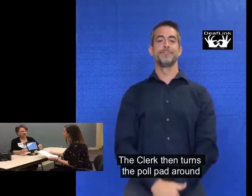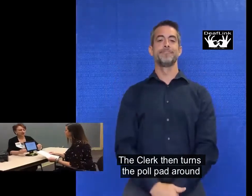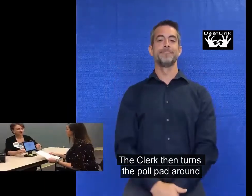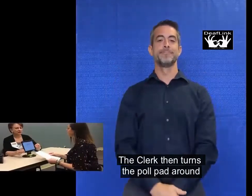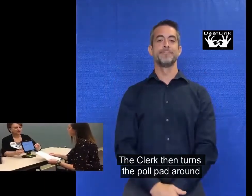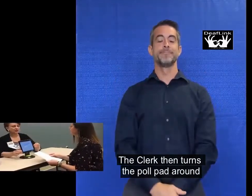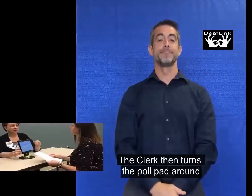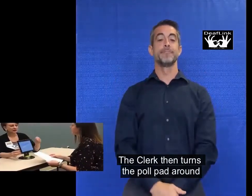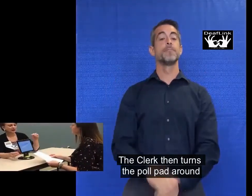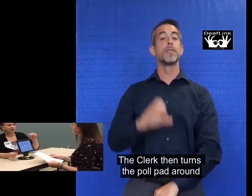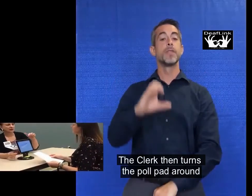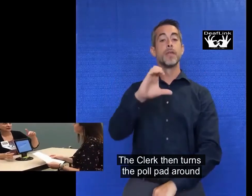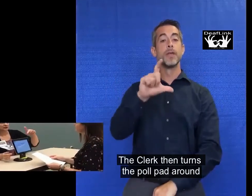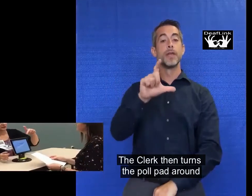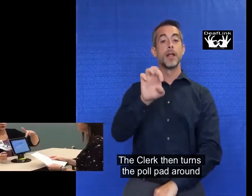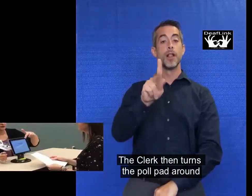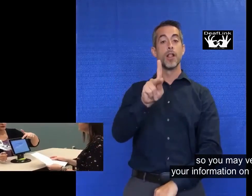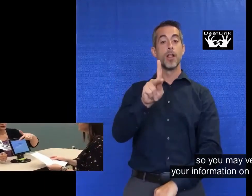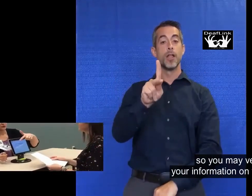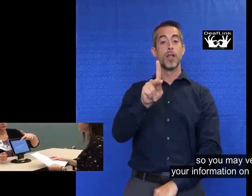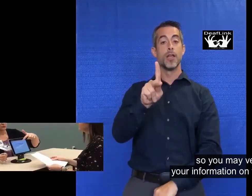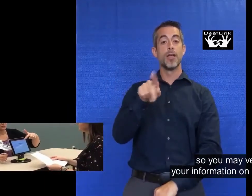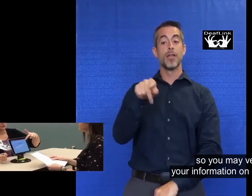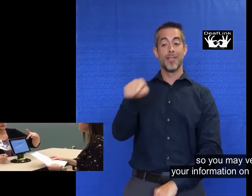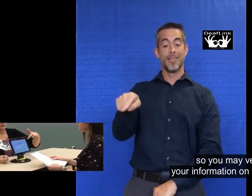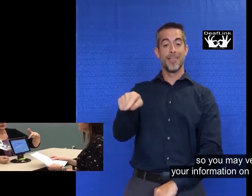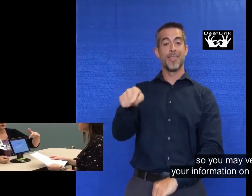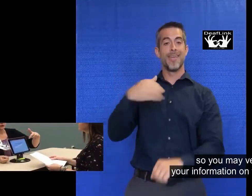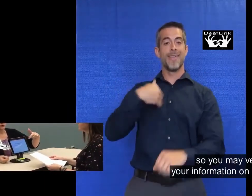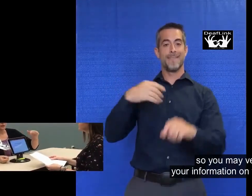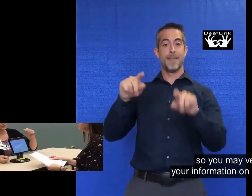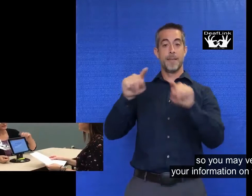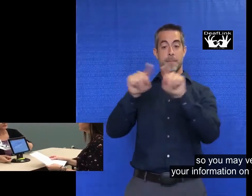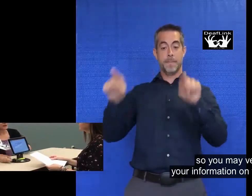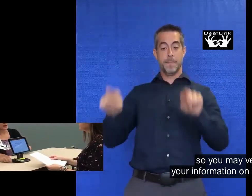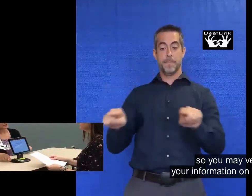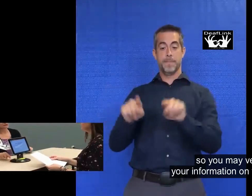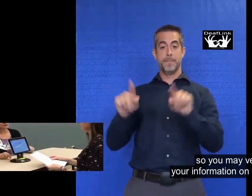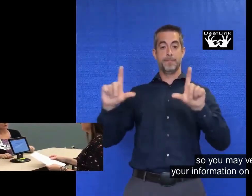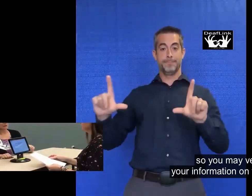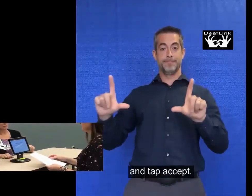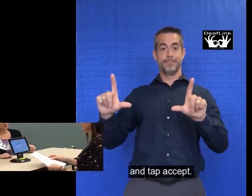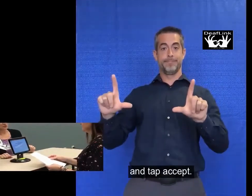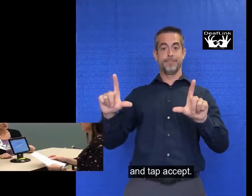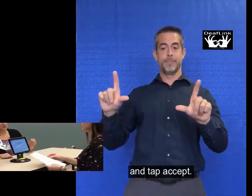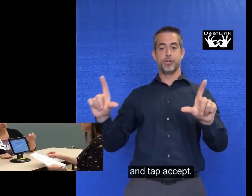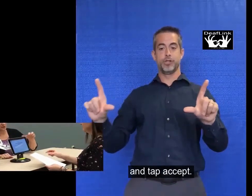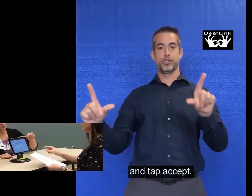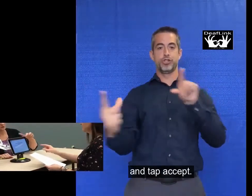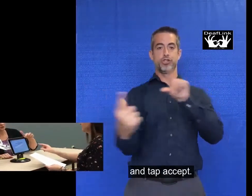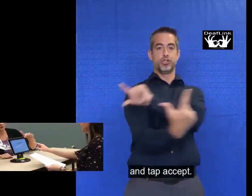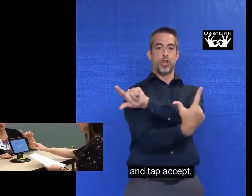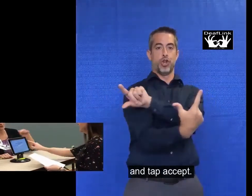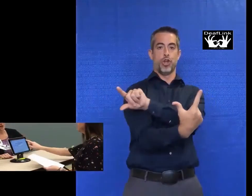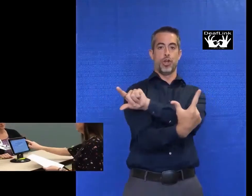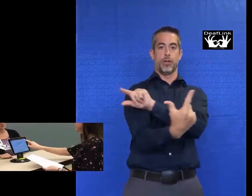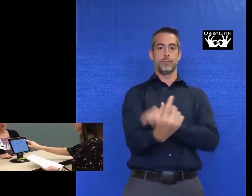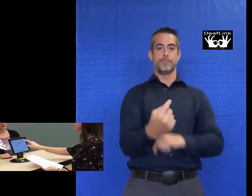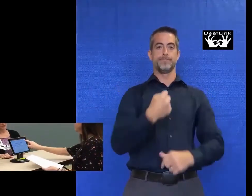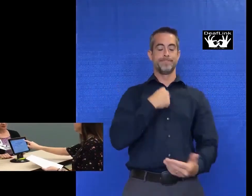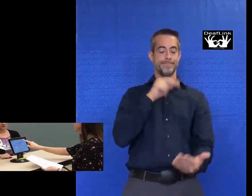The clerk then turns the poll pad around so you may verify your information on the screen and tap Accept.